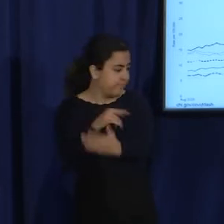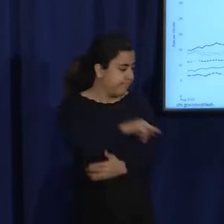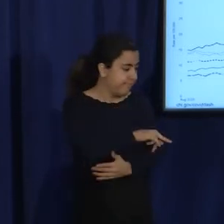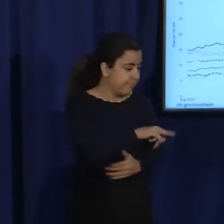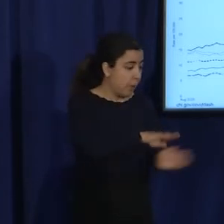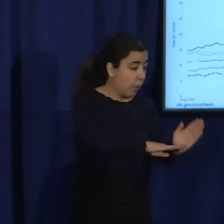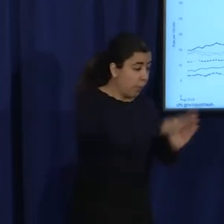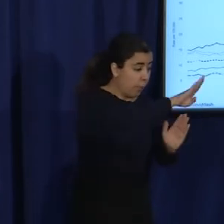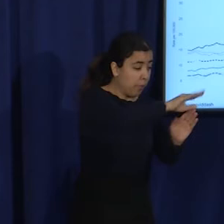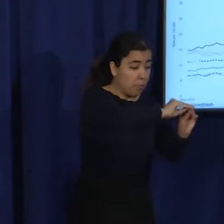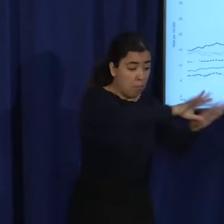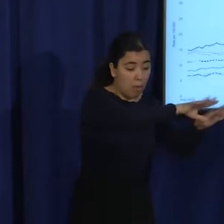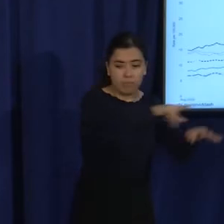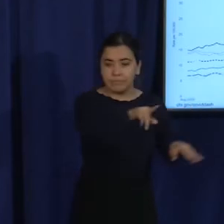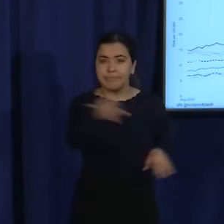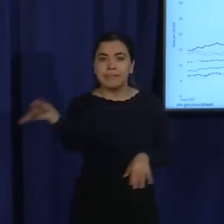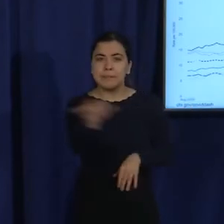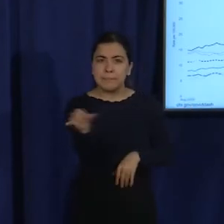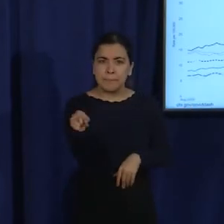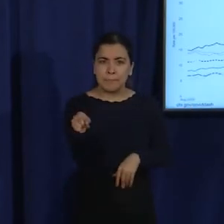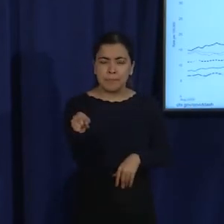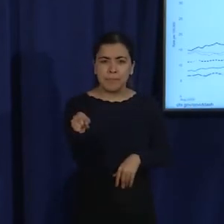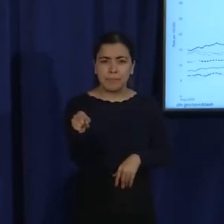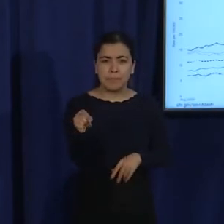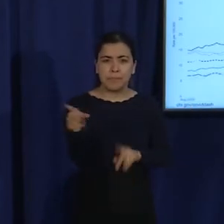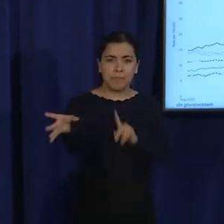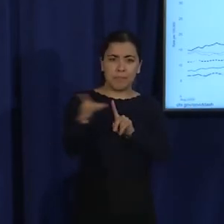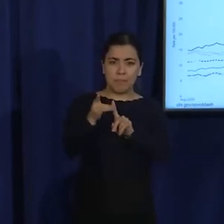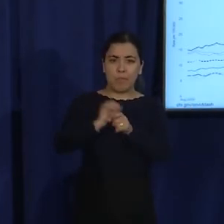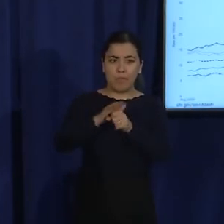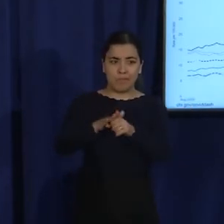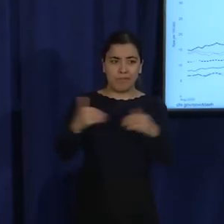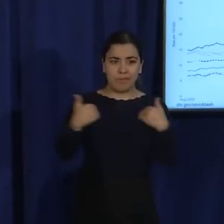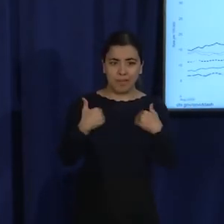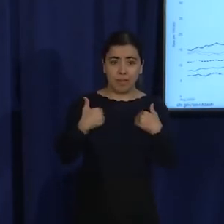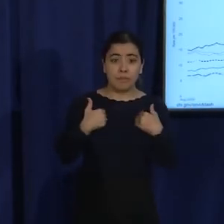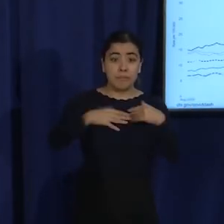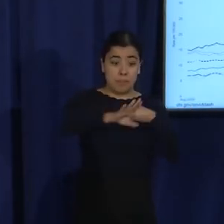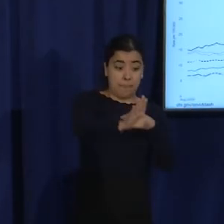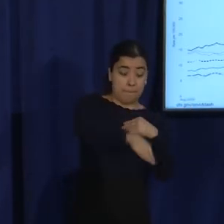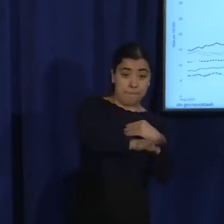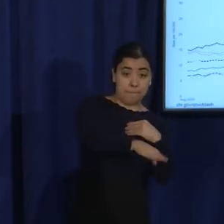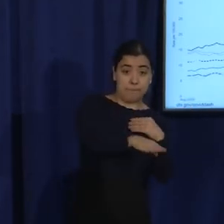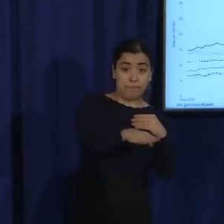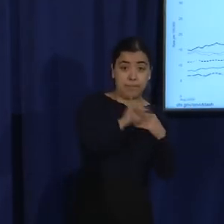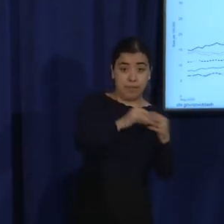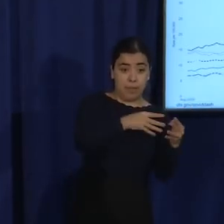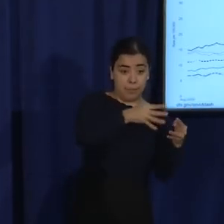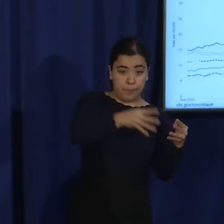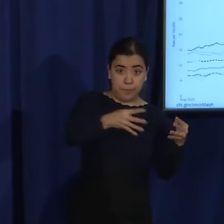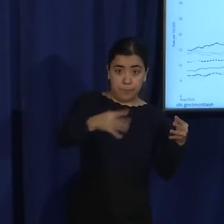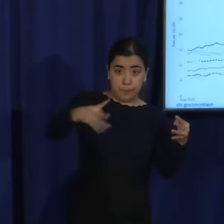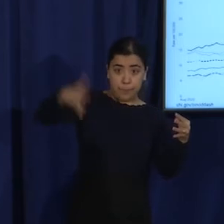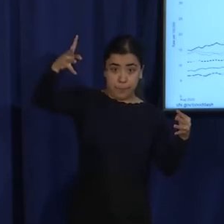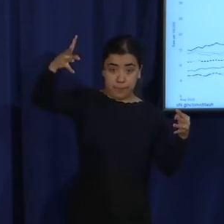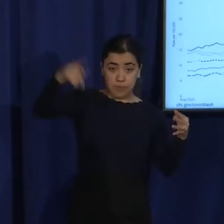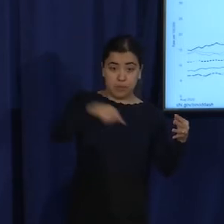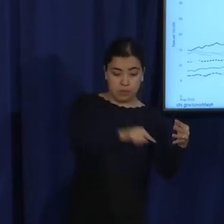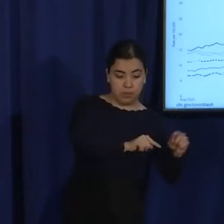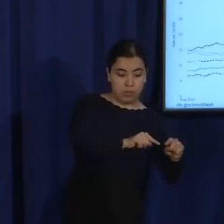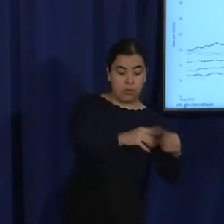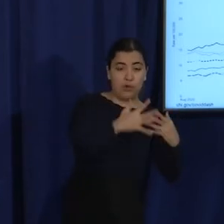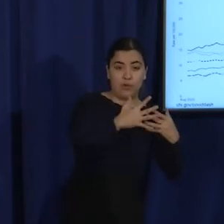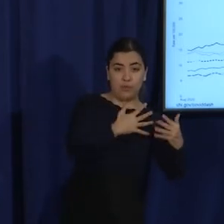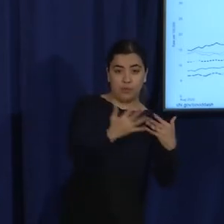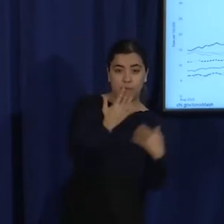COVID. And more concerning, down at the bottom of this graph, the gray and the pink represent our folks who are over 70 and over